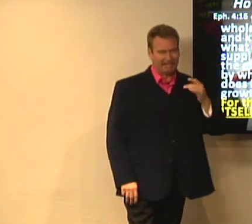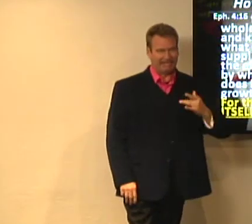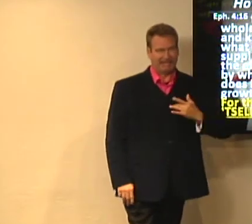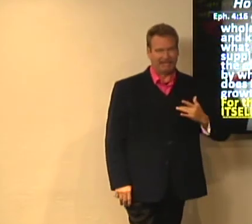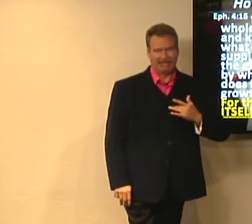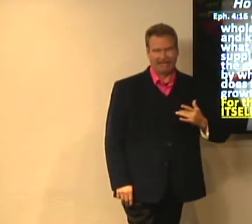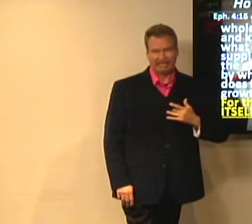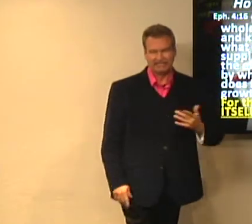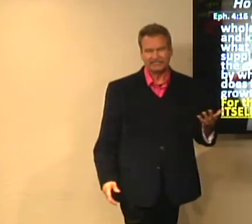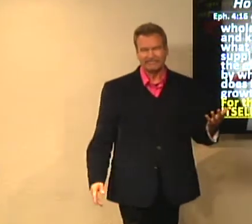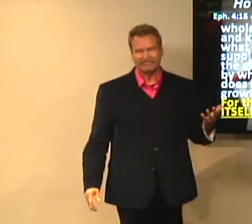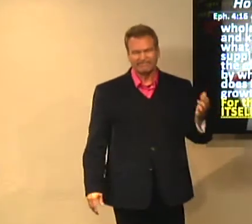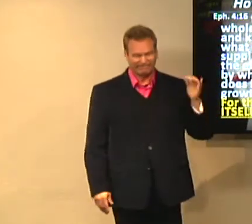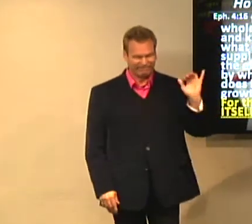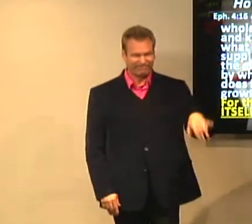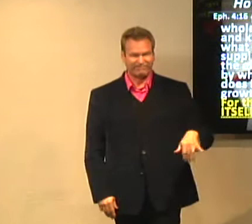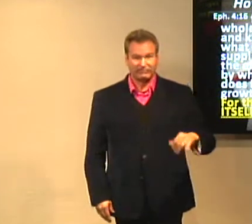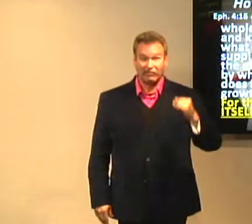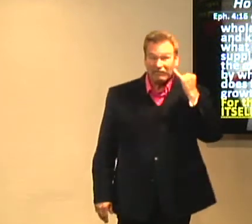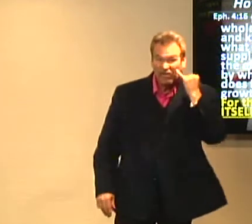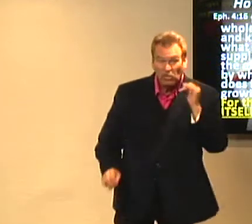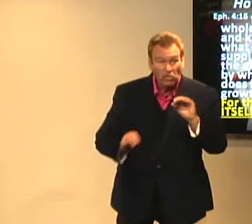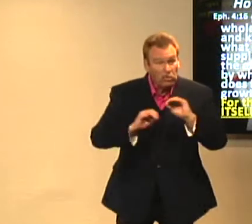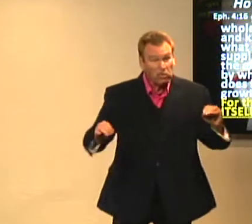You see our little hearts here. They're symbol of love.